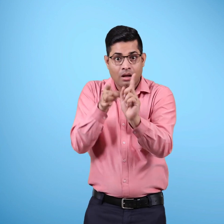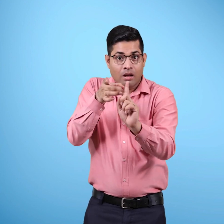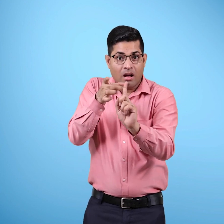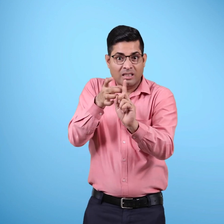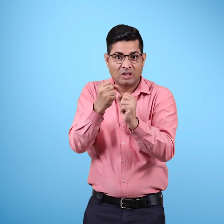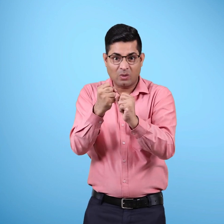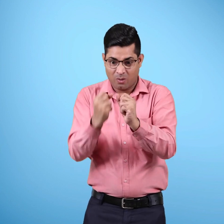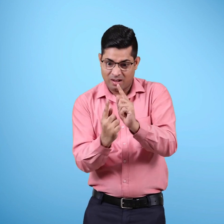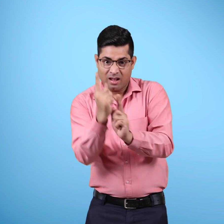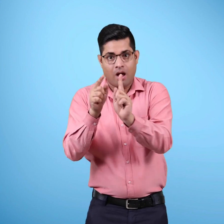Hard,